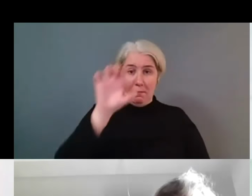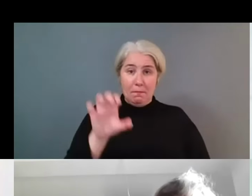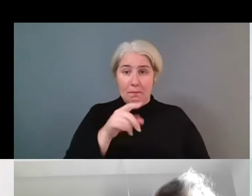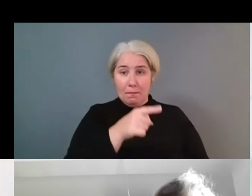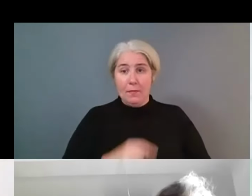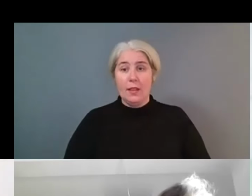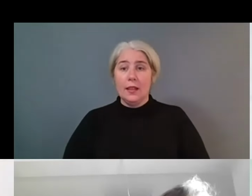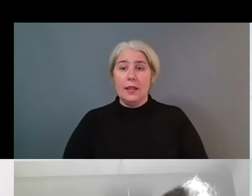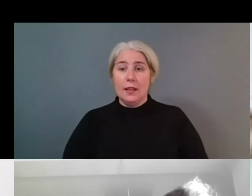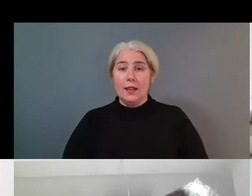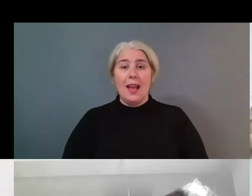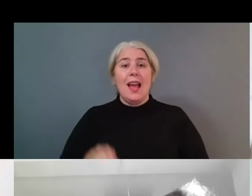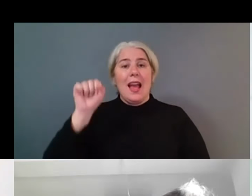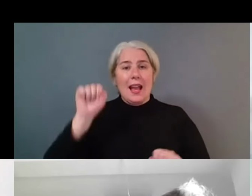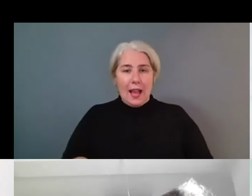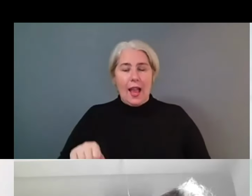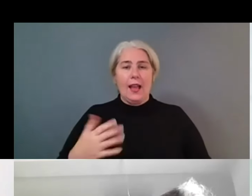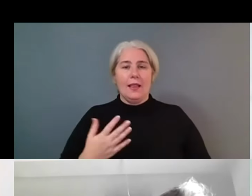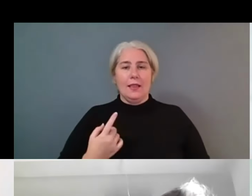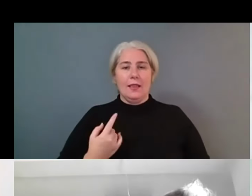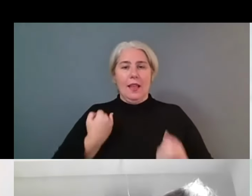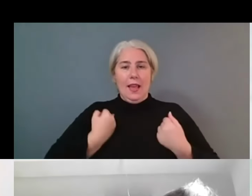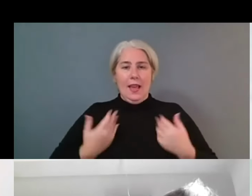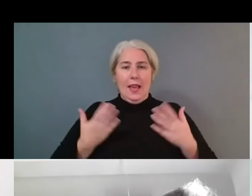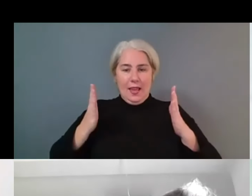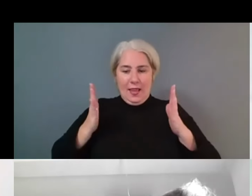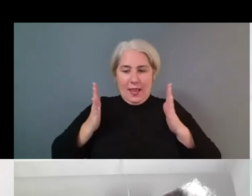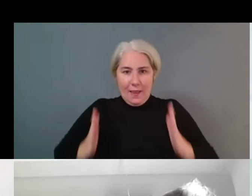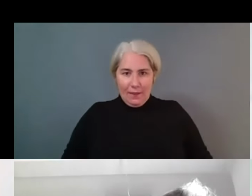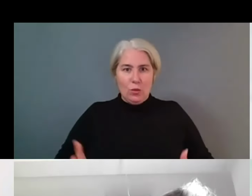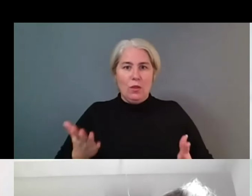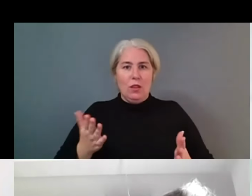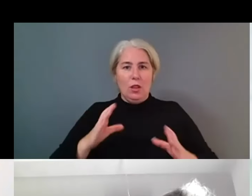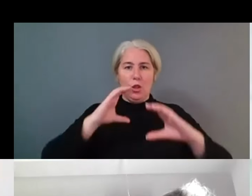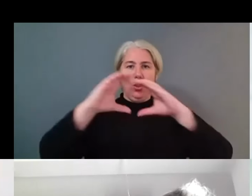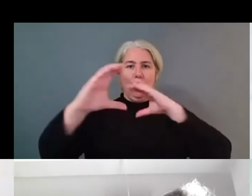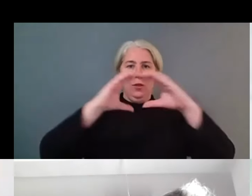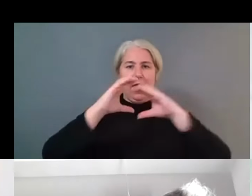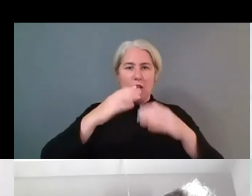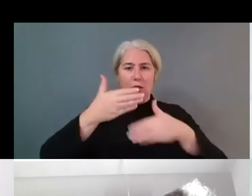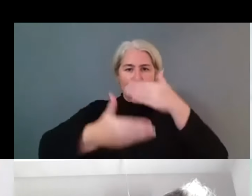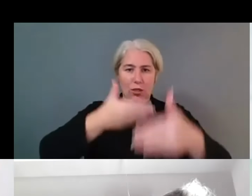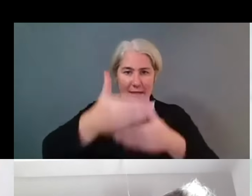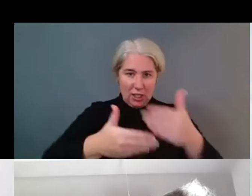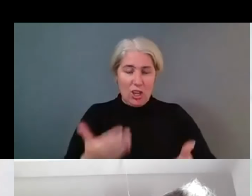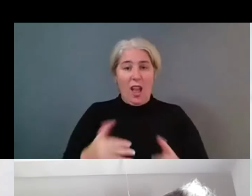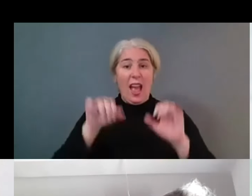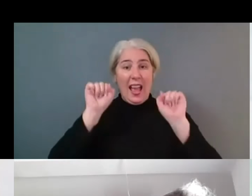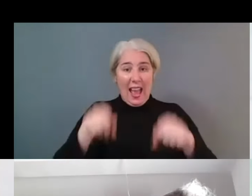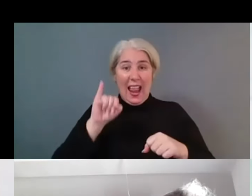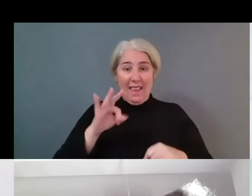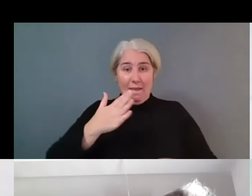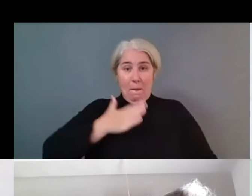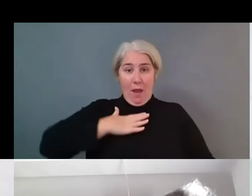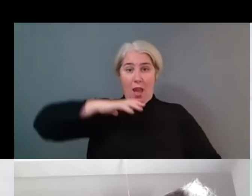communication procedure from a country which hasn't ratified the optional protocol? So Ireland, for example, hasn't ratified it.